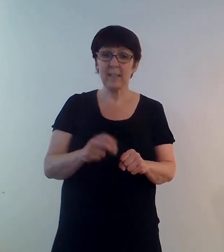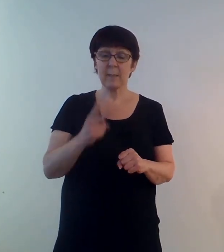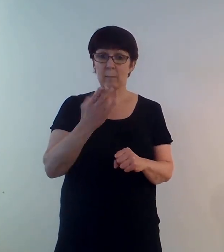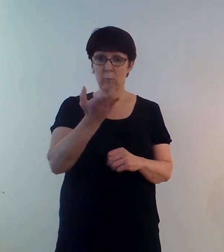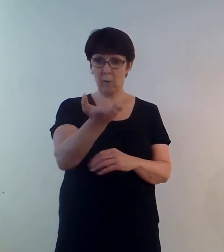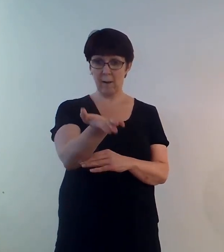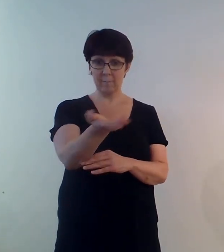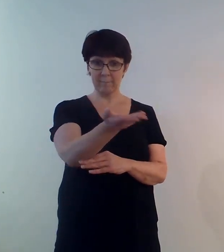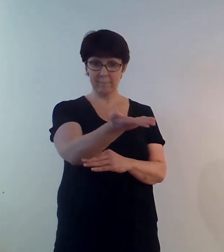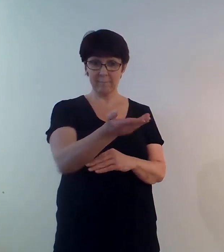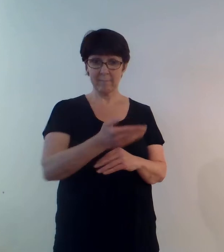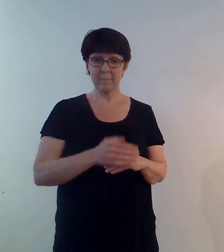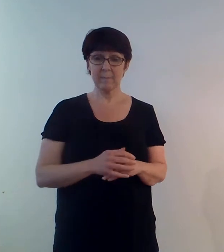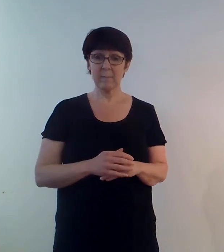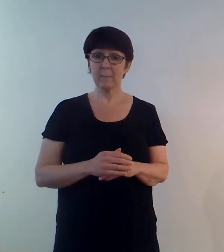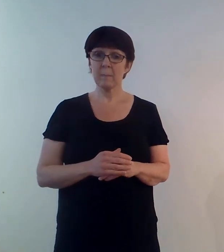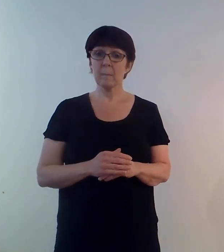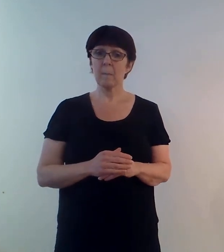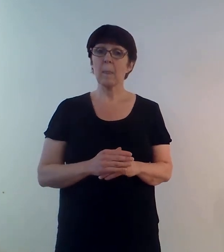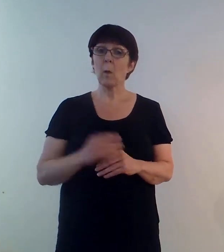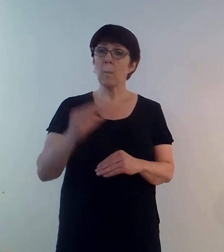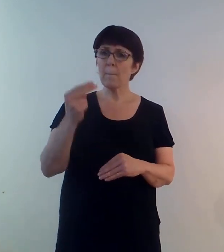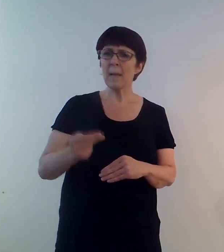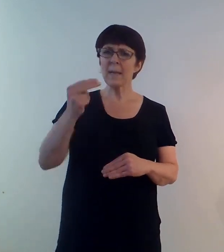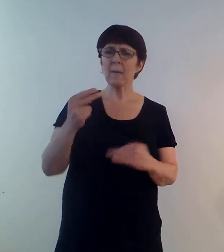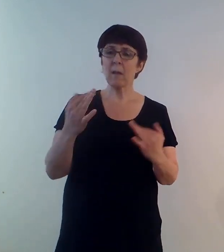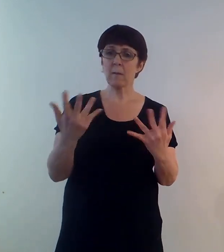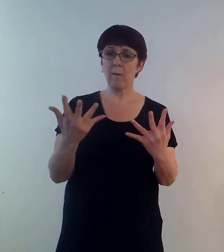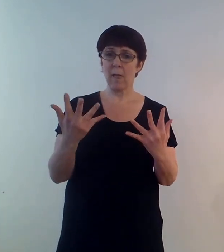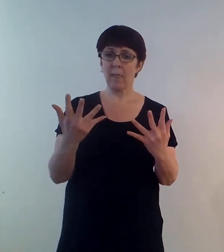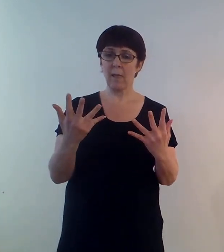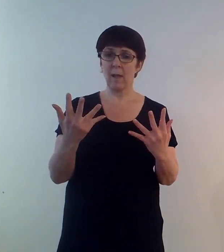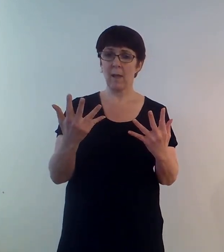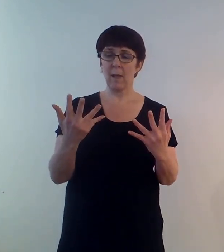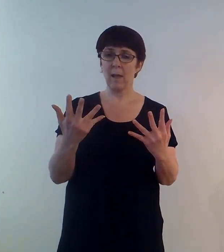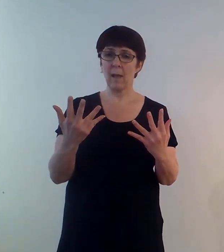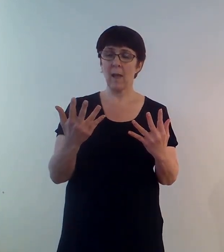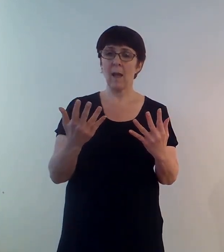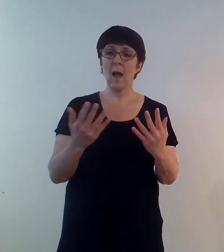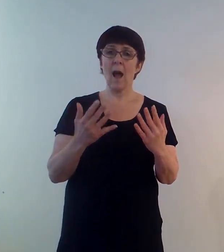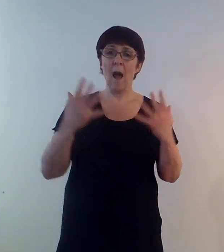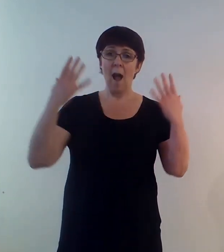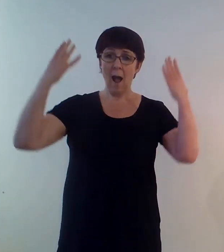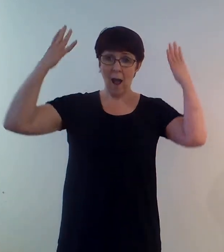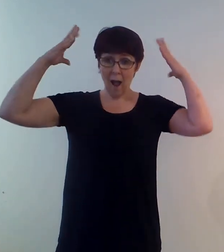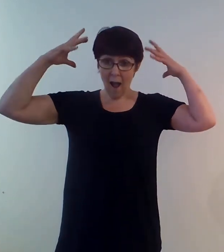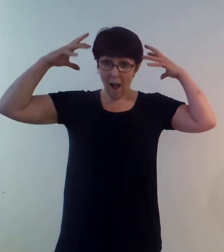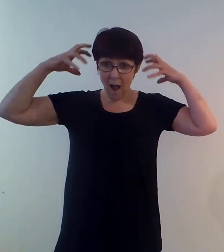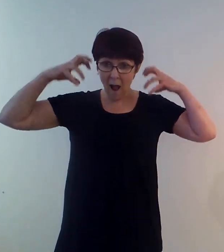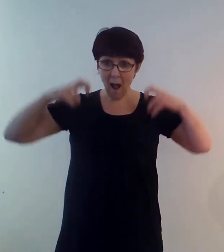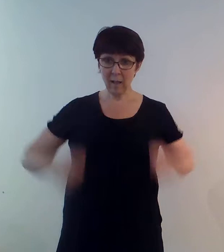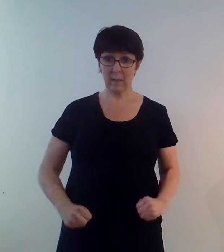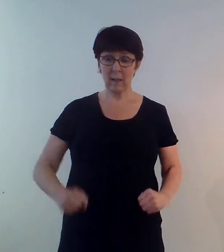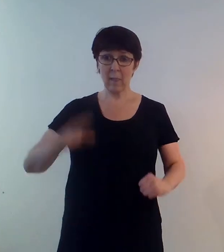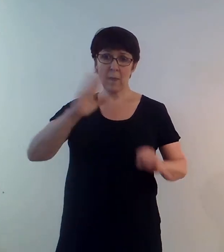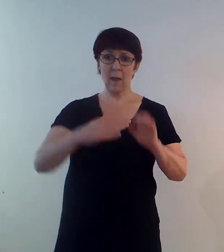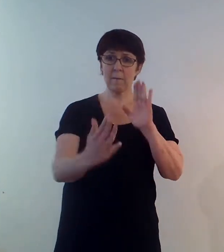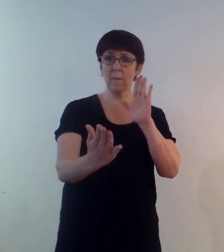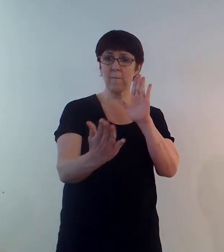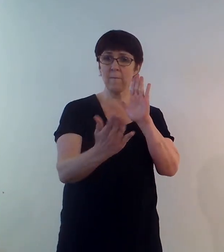going to go arms up. Now it's important our fingers and hands are touching the wall. We want to be in a completely straight line, activating the core.